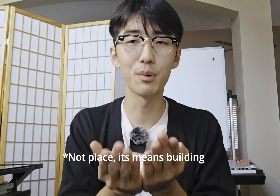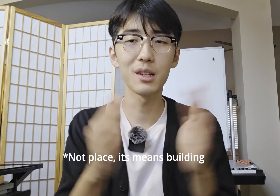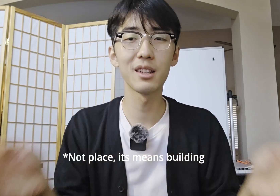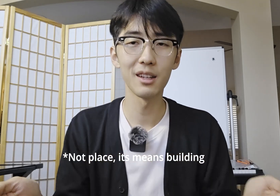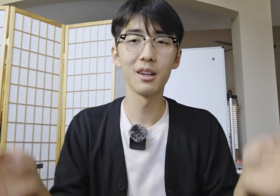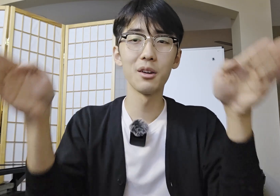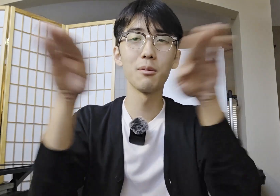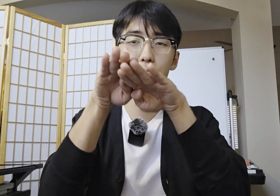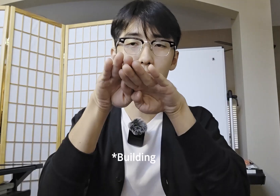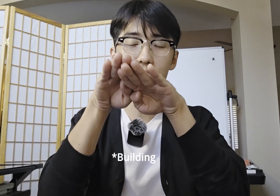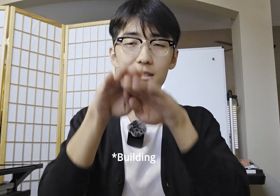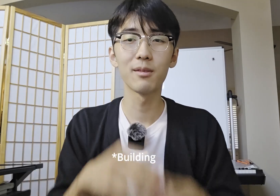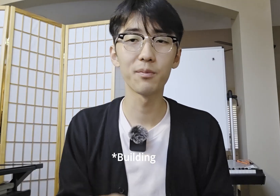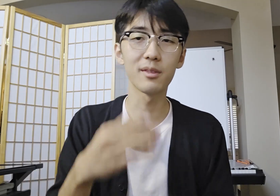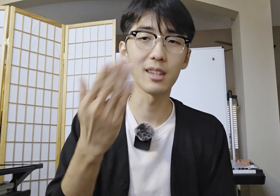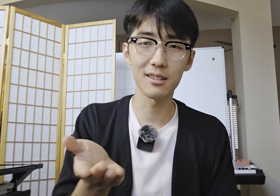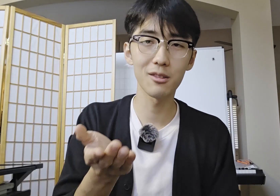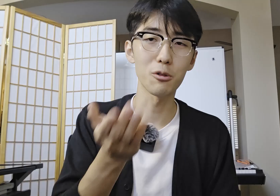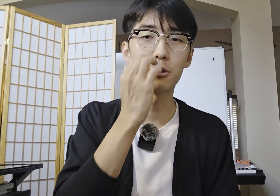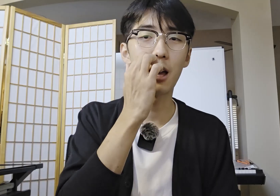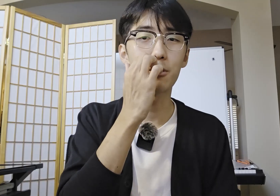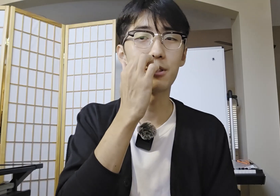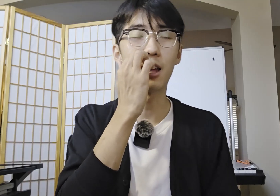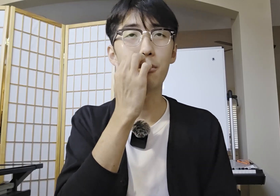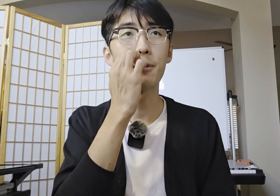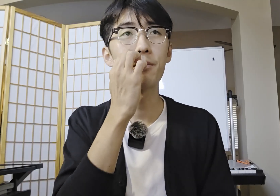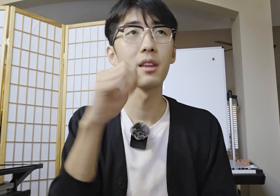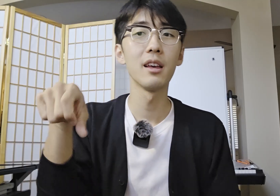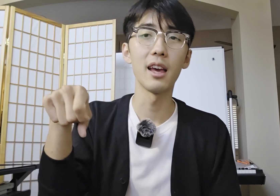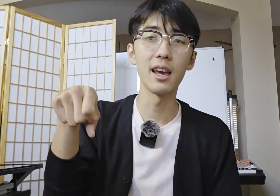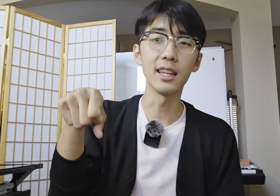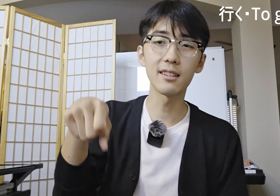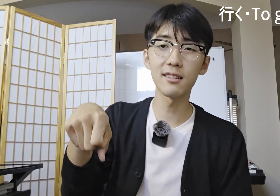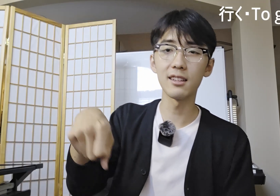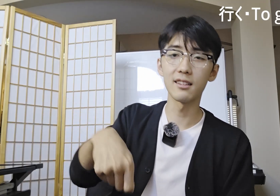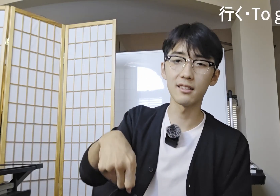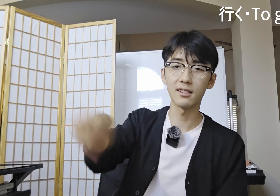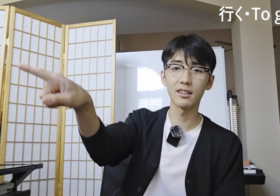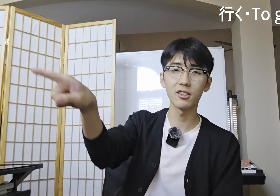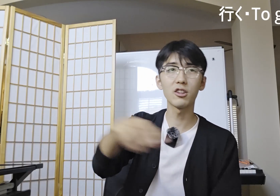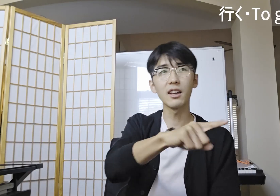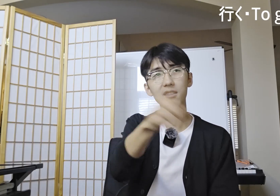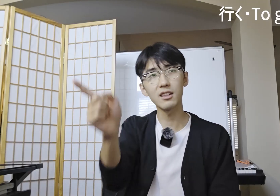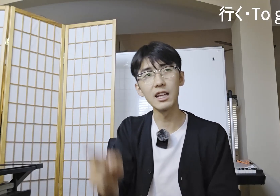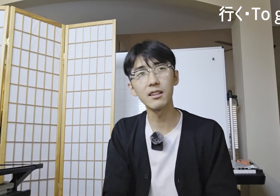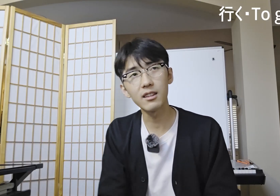book, place. That's toshokan, which is library, and iku is I guess, and